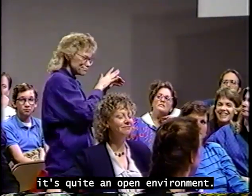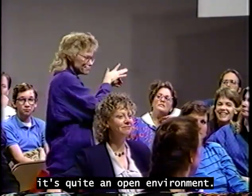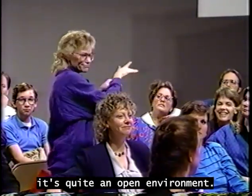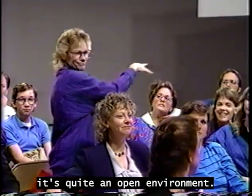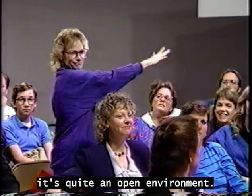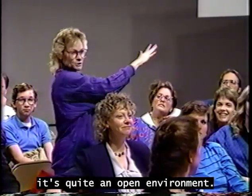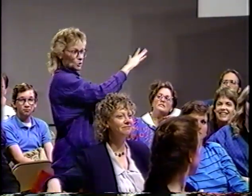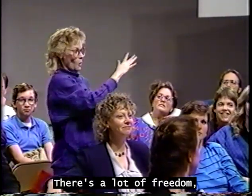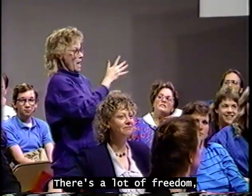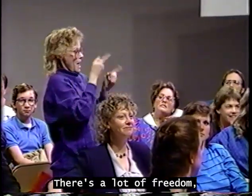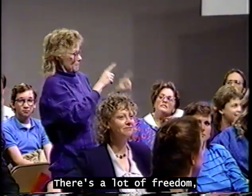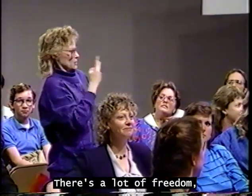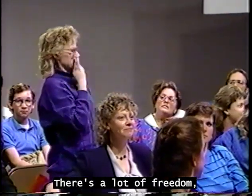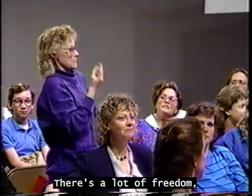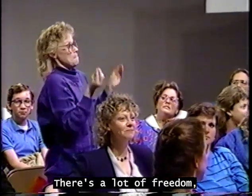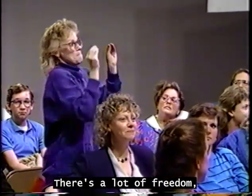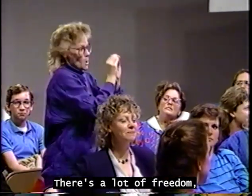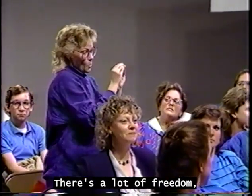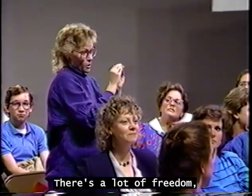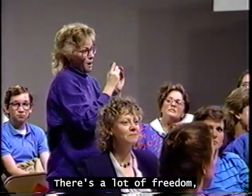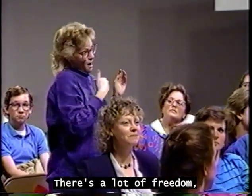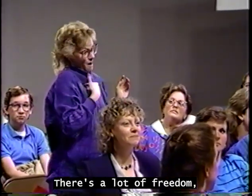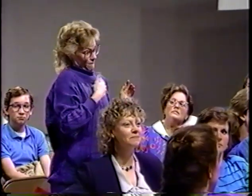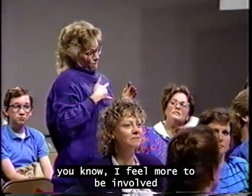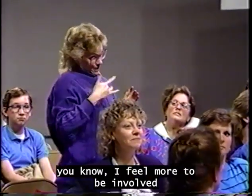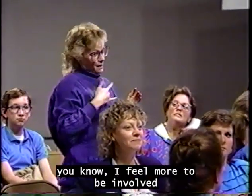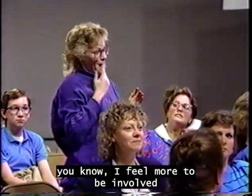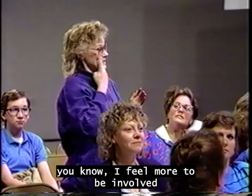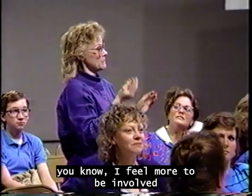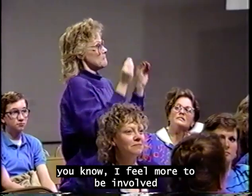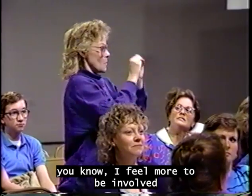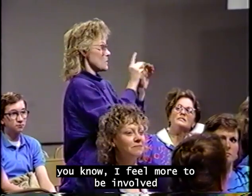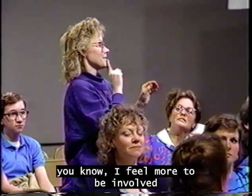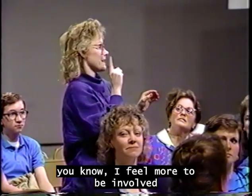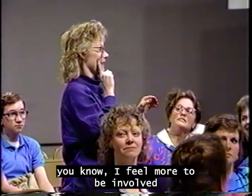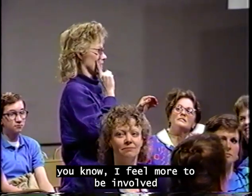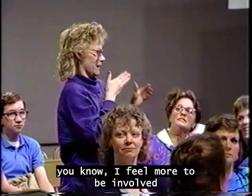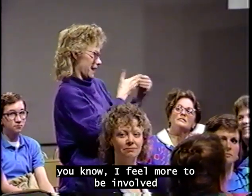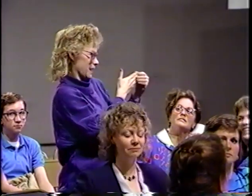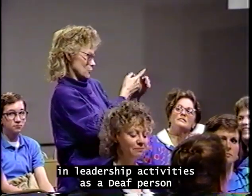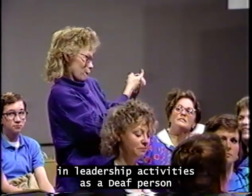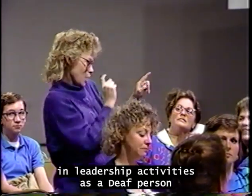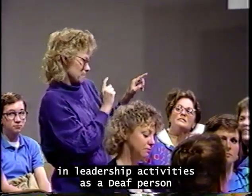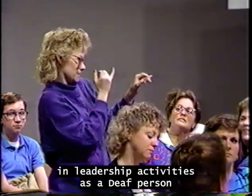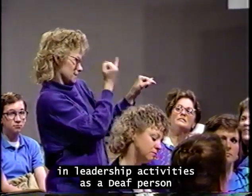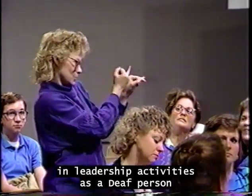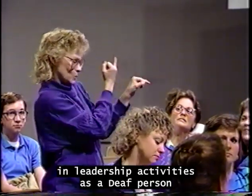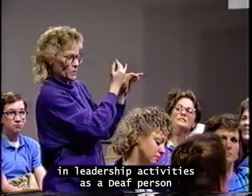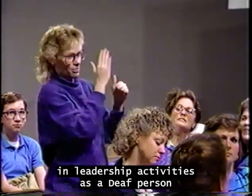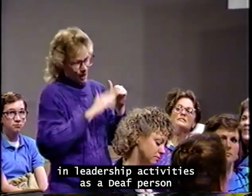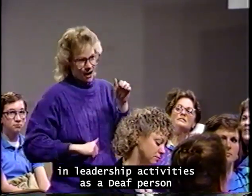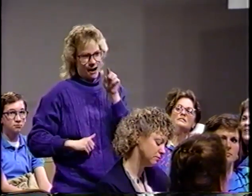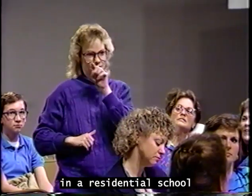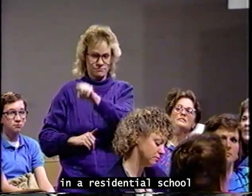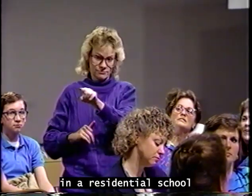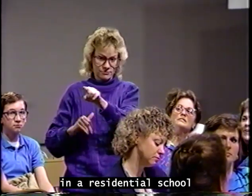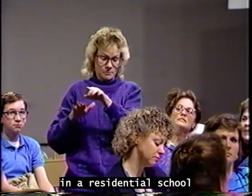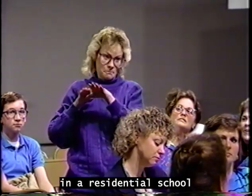open environment. There's a lot of freedom. I feel more to be involved in leadership activities as a deaf person in a residential